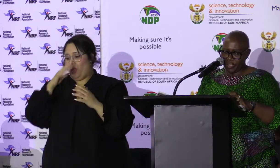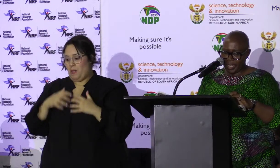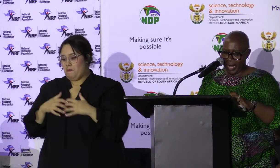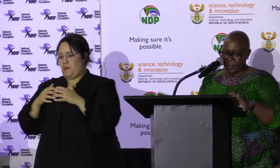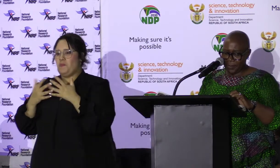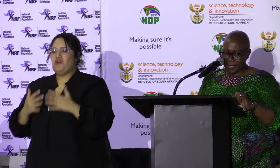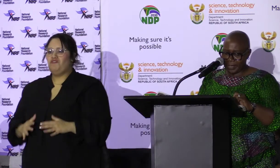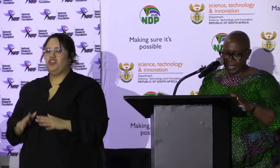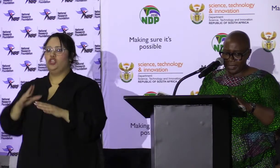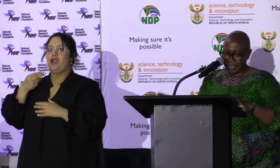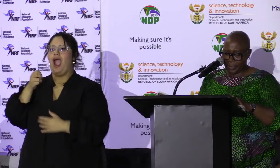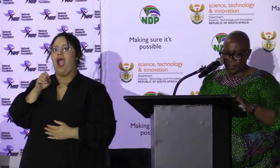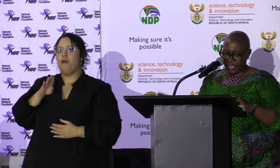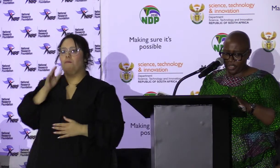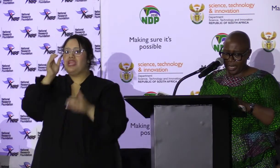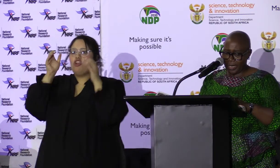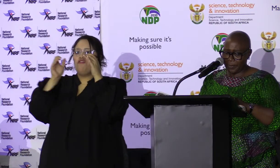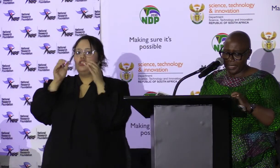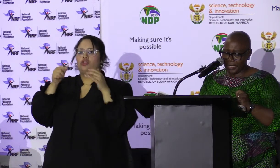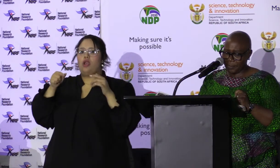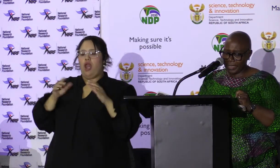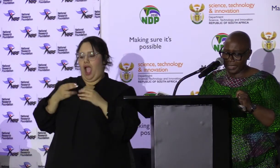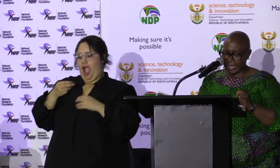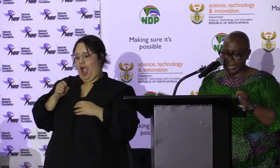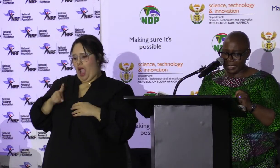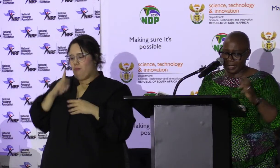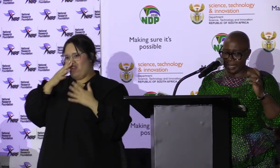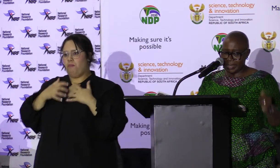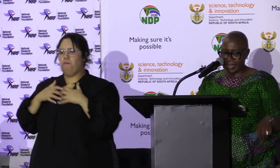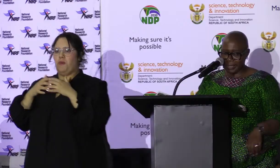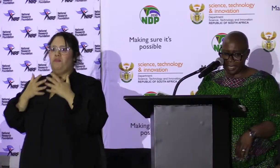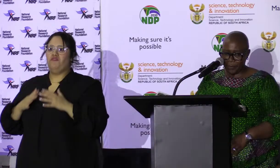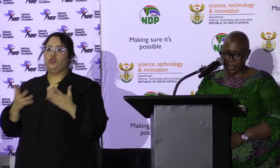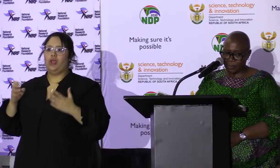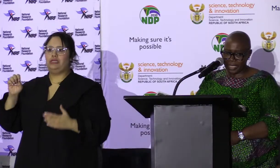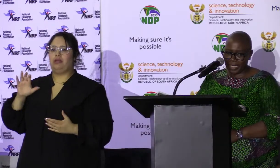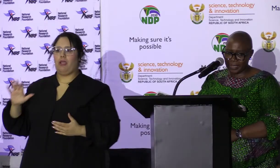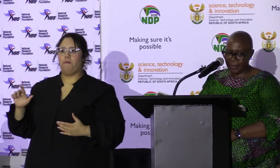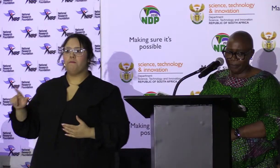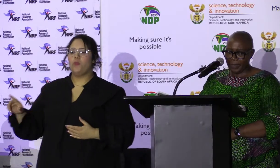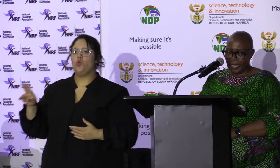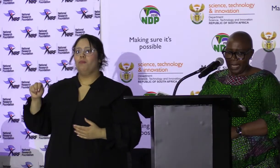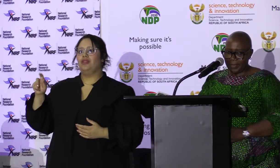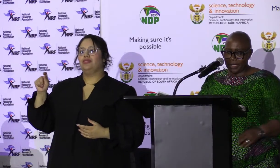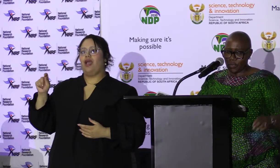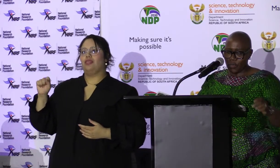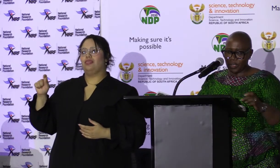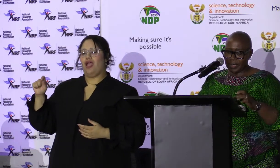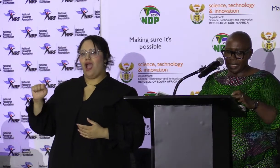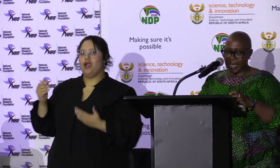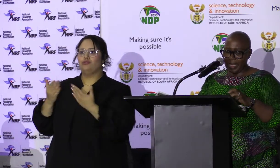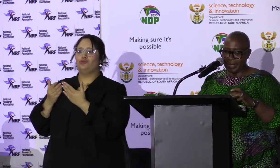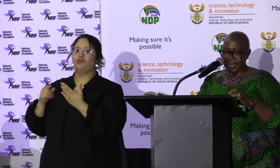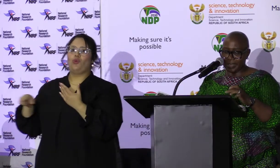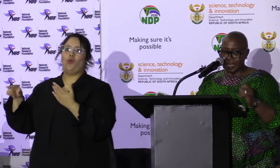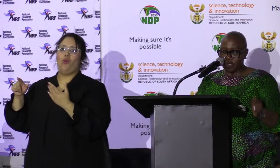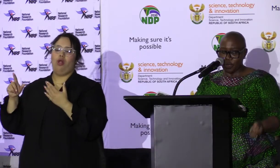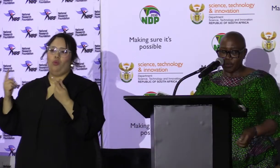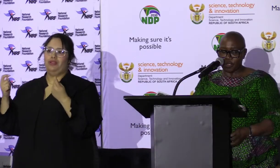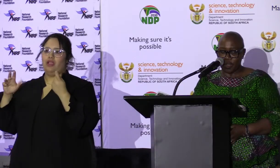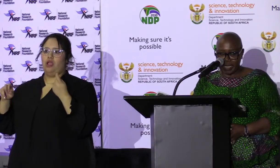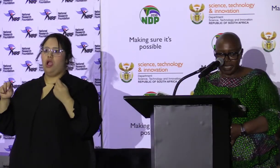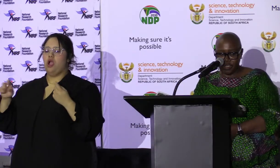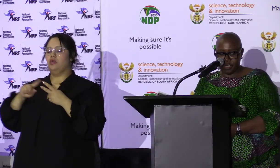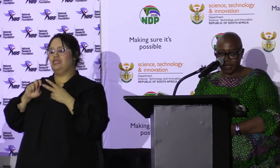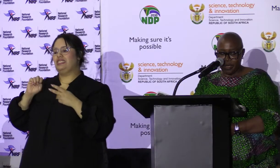of the innovation hubs. There is an innovation hub that has been created in the Eastern Cape at Umtata, at the schools, at the